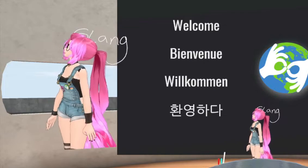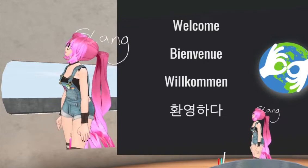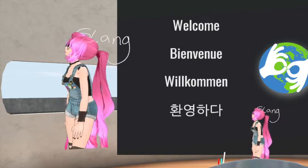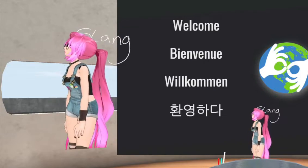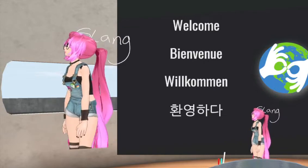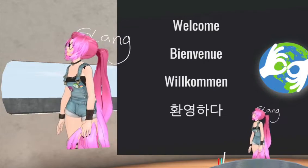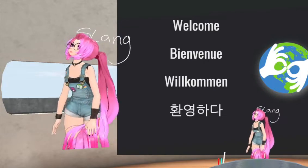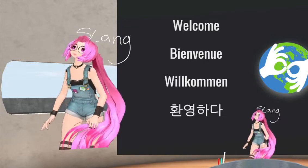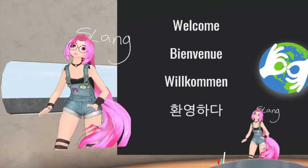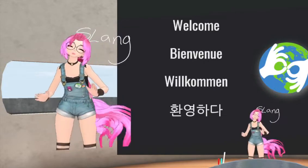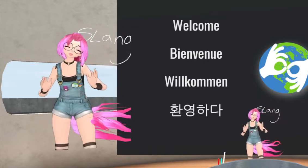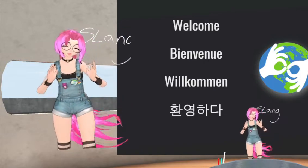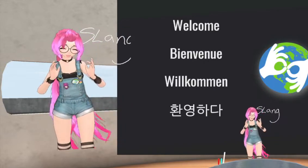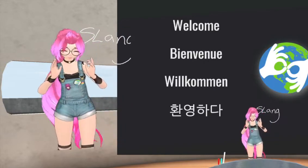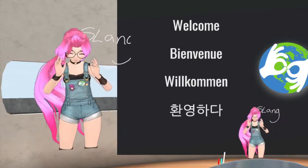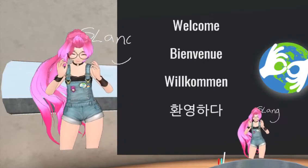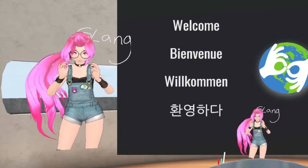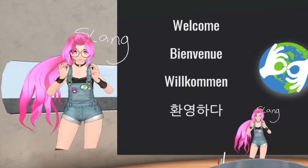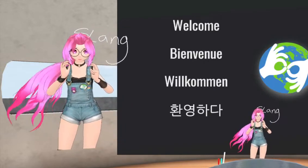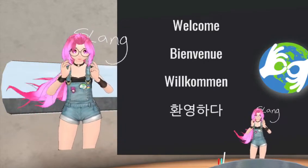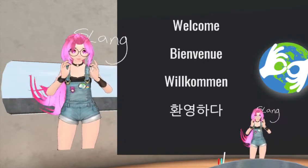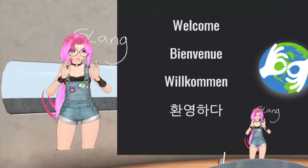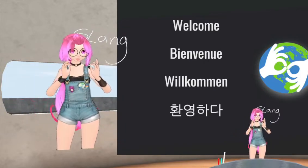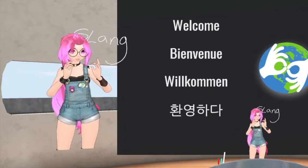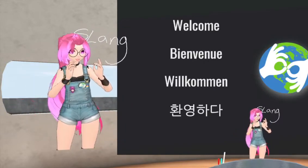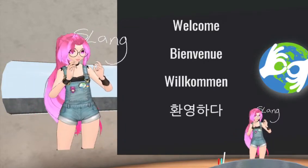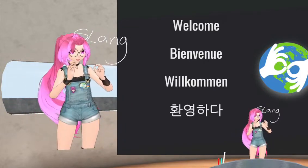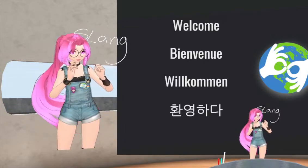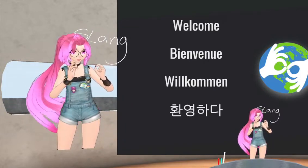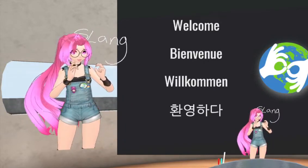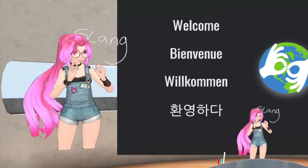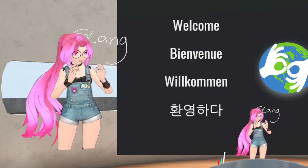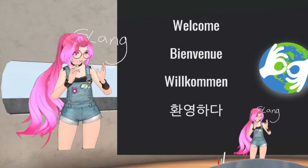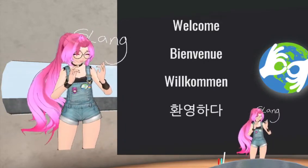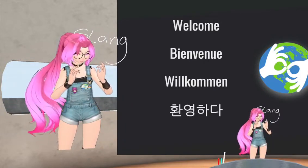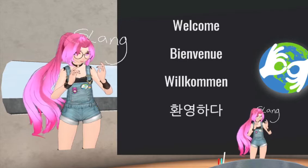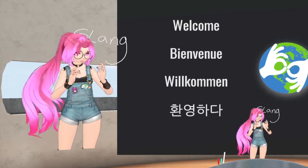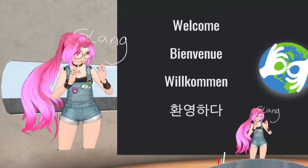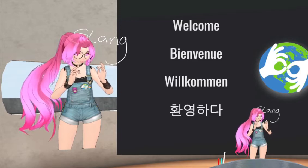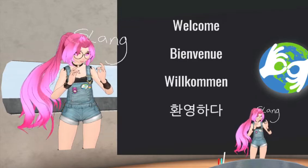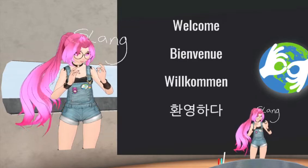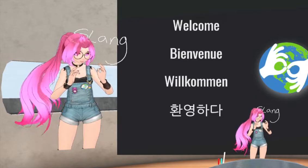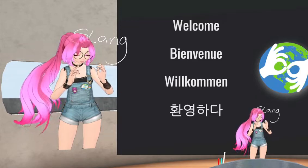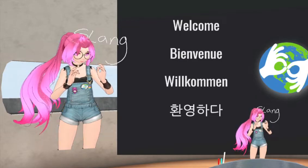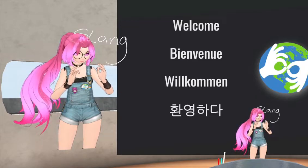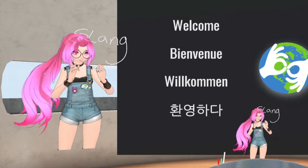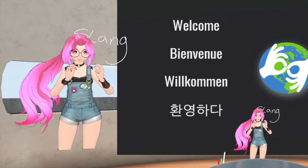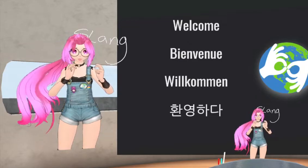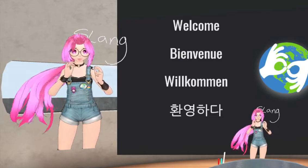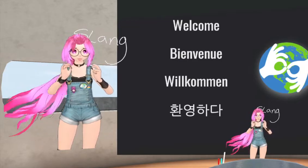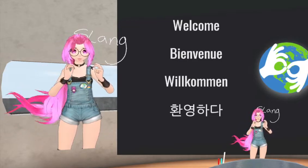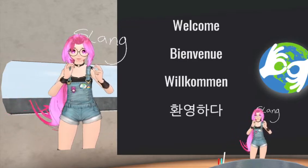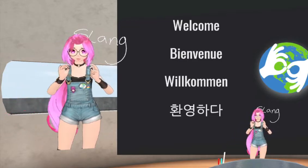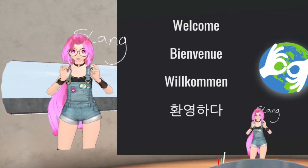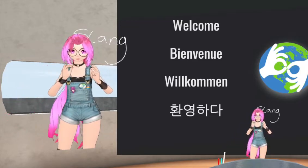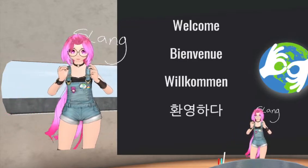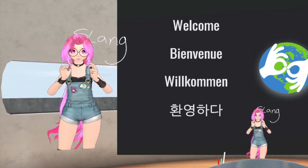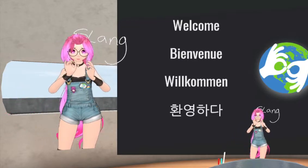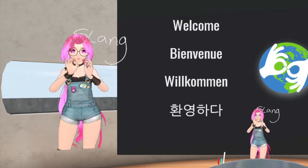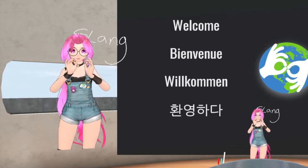Well, like I said, I wouldn't say there's any questions that I would ever be afraid of asking. And I think that really depends on